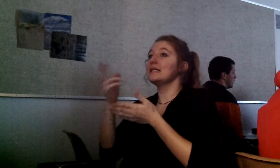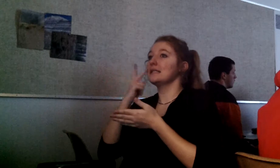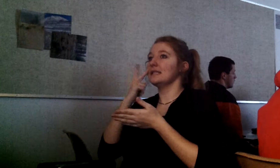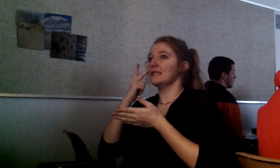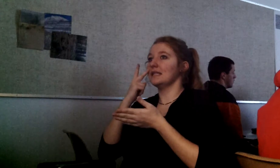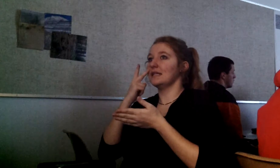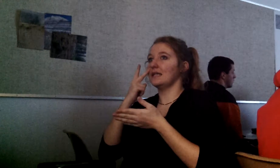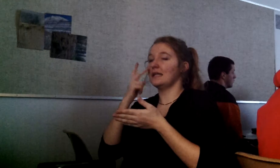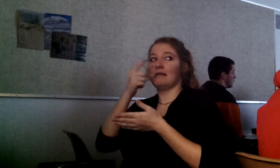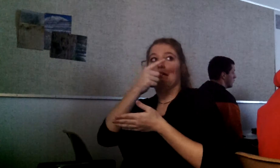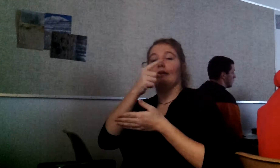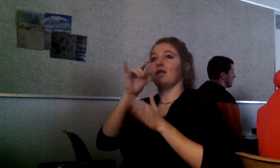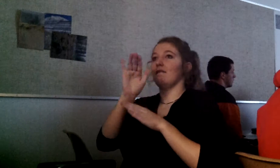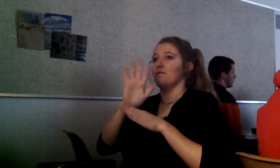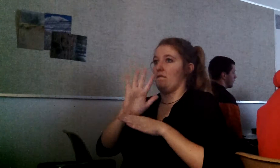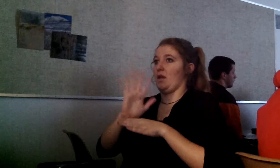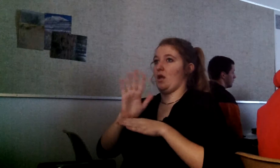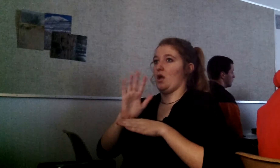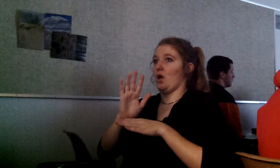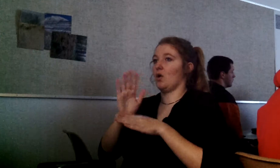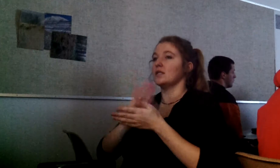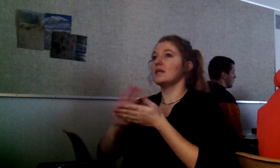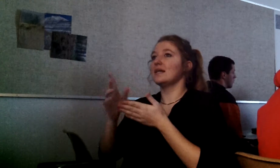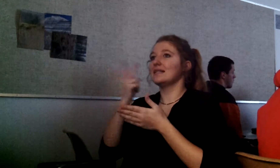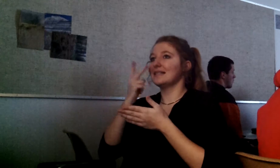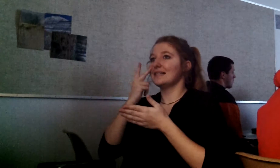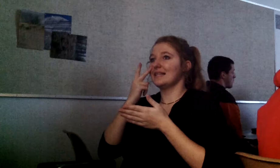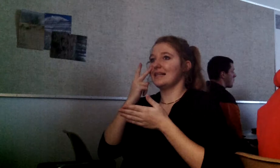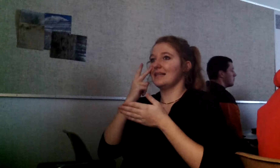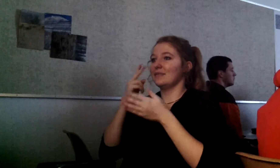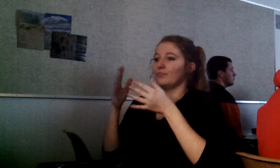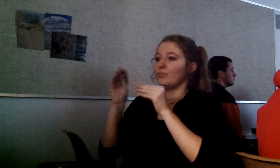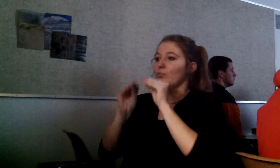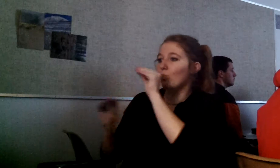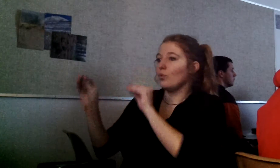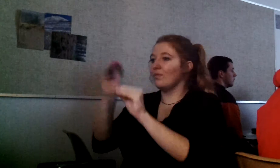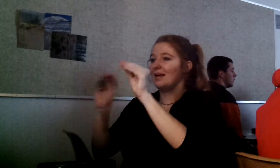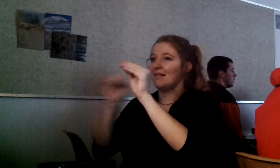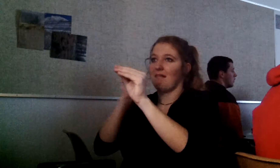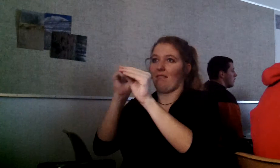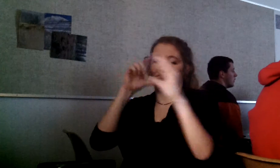cells in a representation rather than just the dry pictures in the book. All right, video number